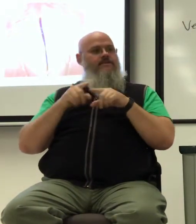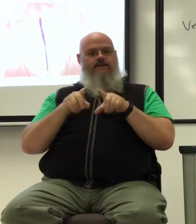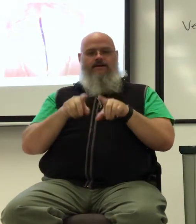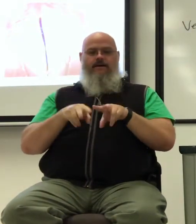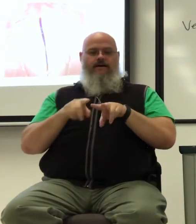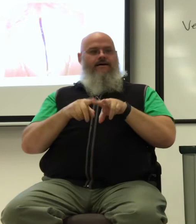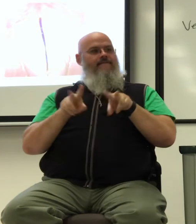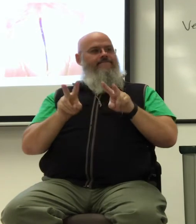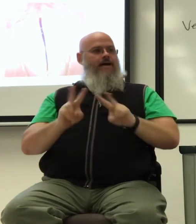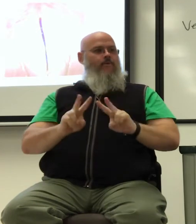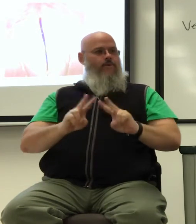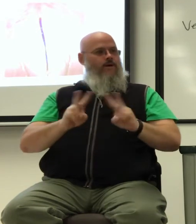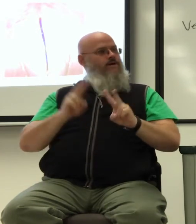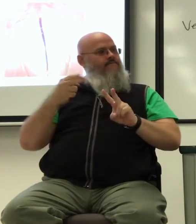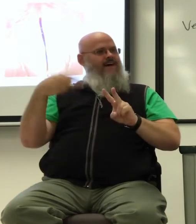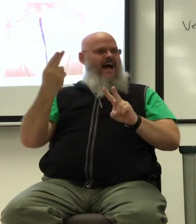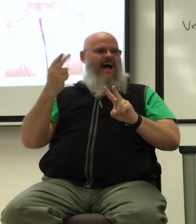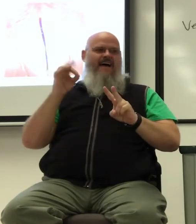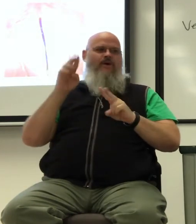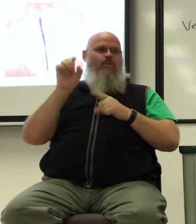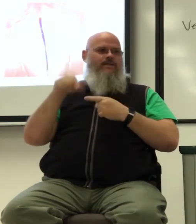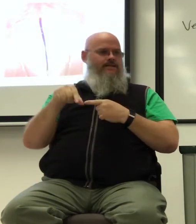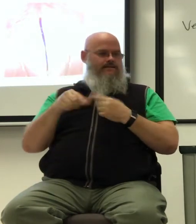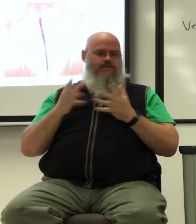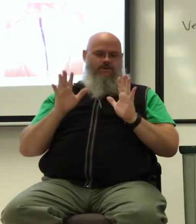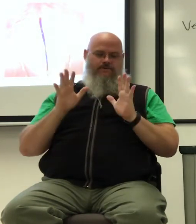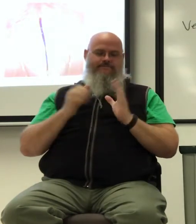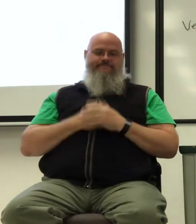at a higher frequency. That's all it's doing.